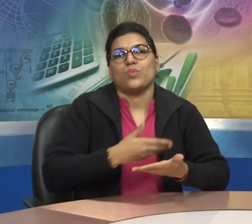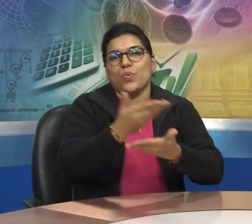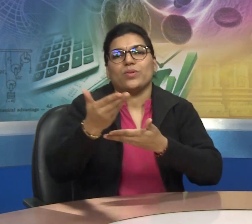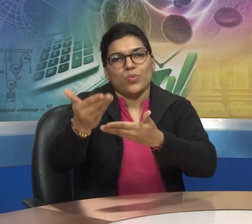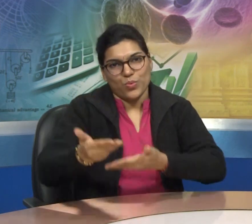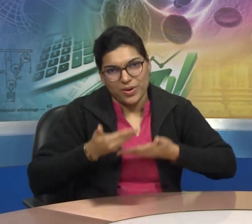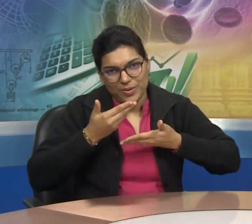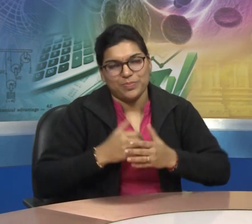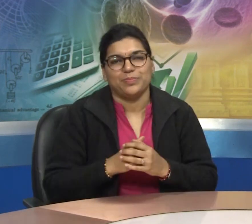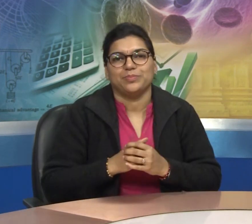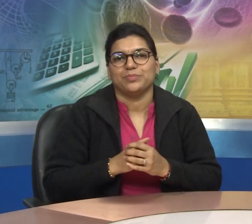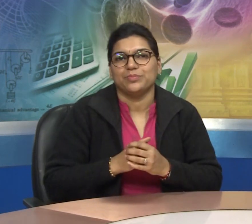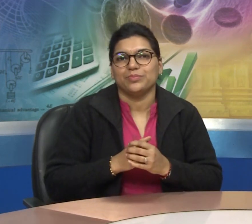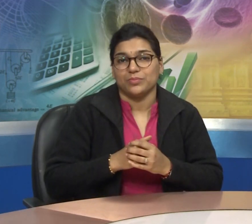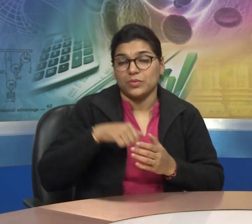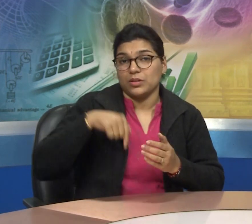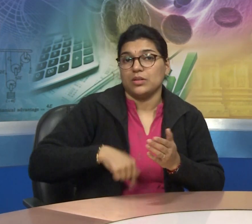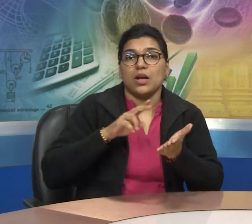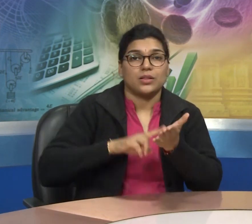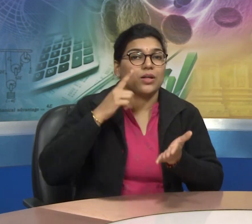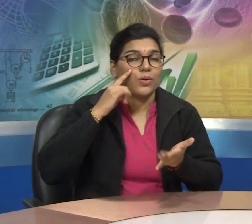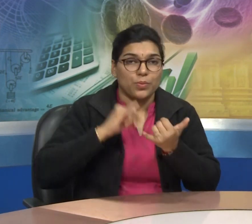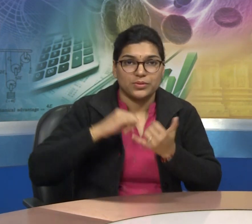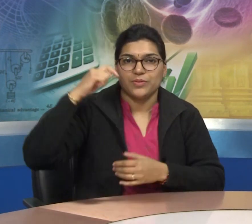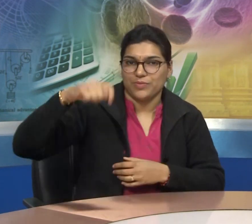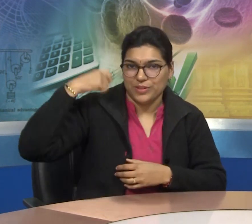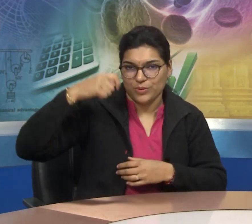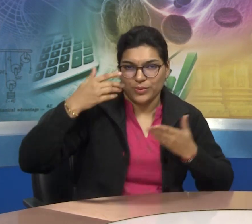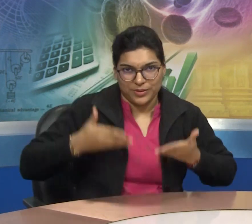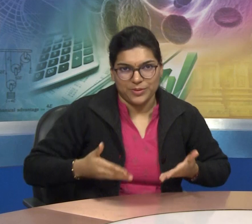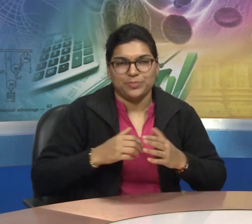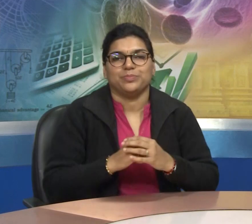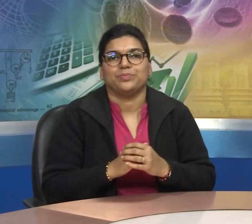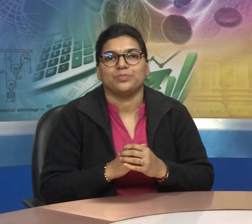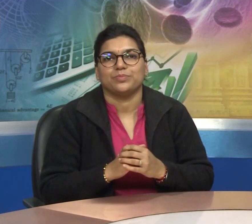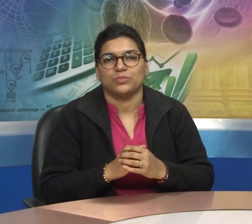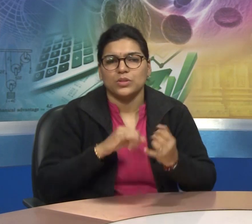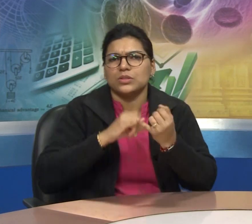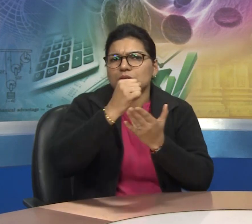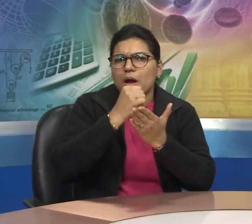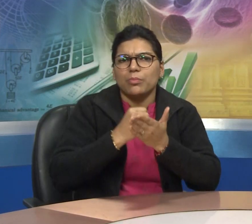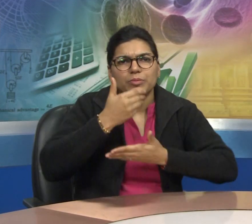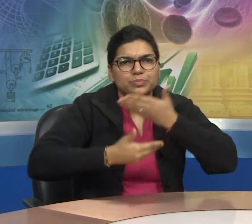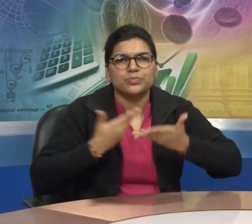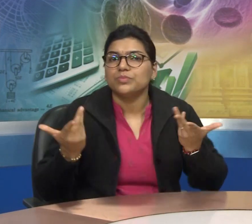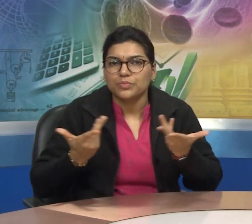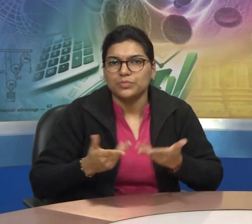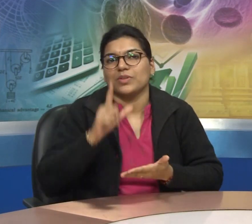welcome you all in this educational video of NIOS. This is subject Library